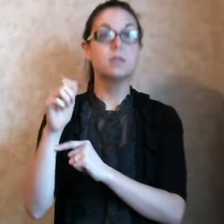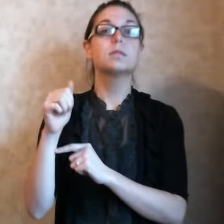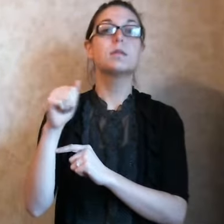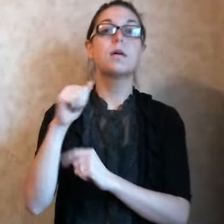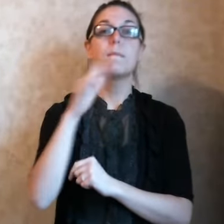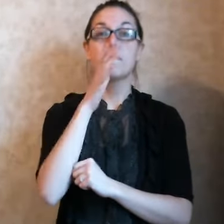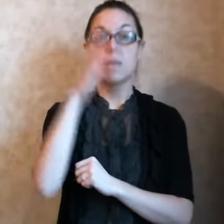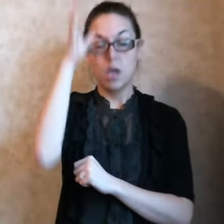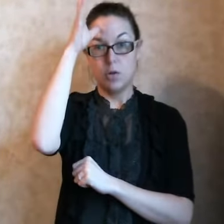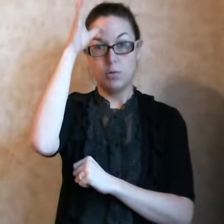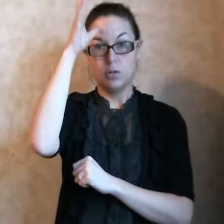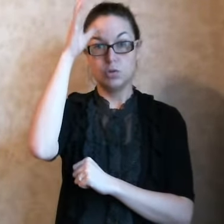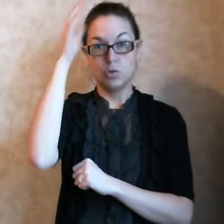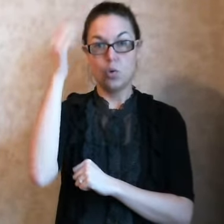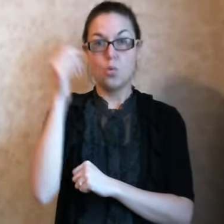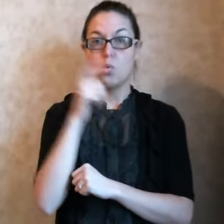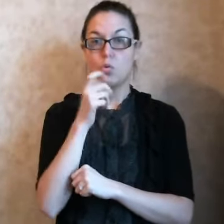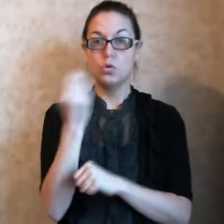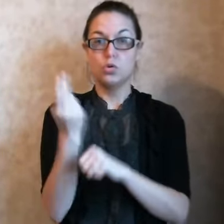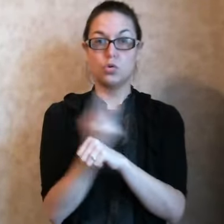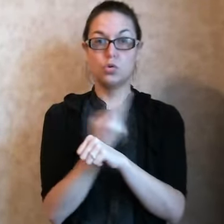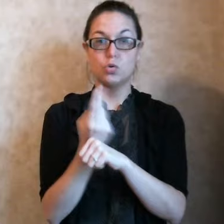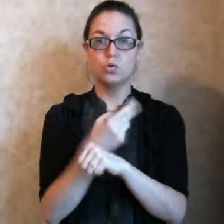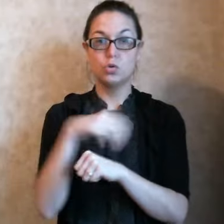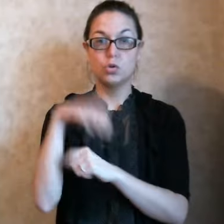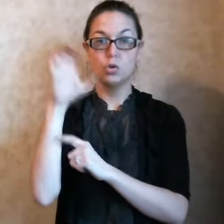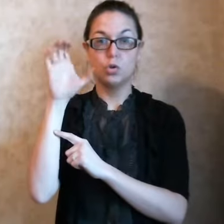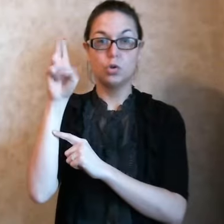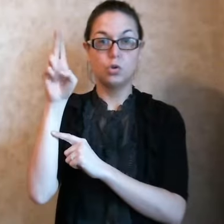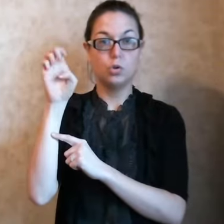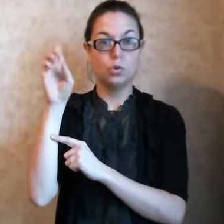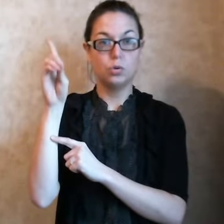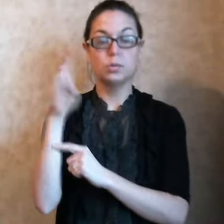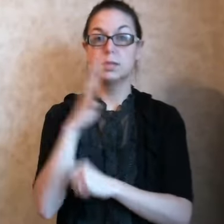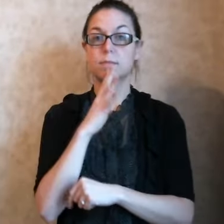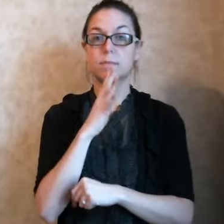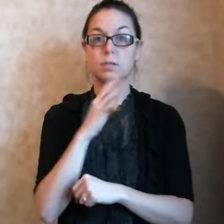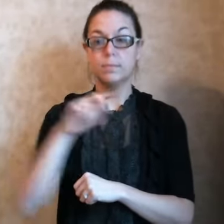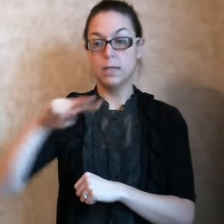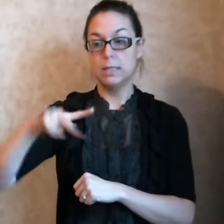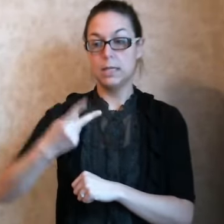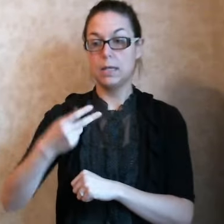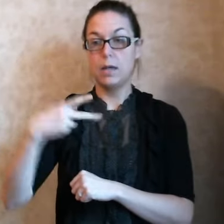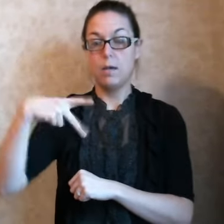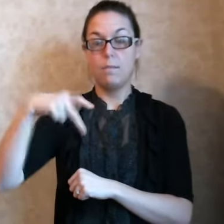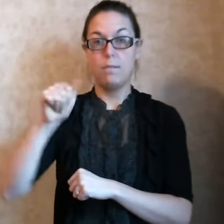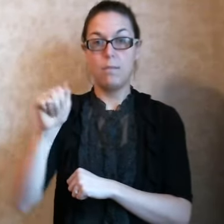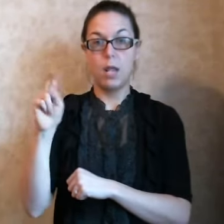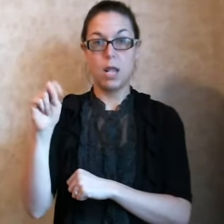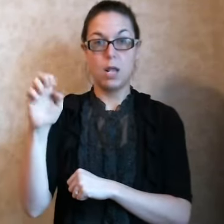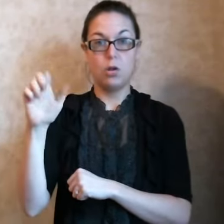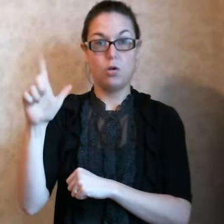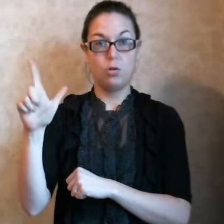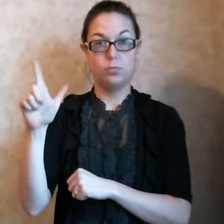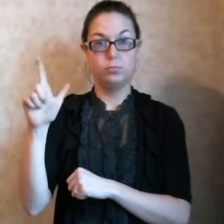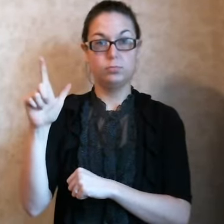children who use cued speech, and the second panel was actual deaf